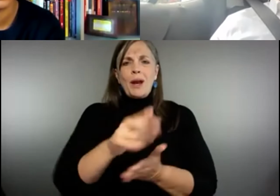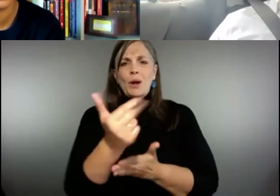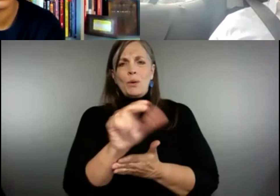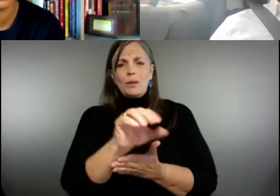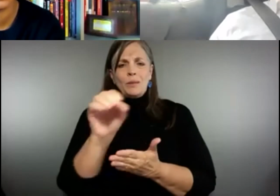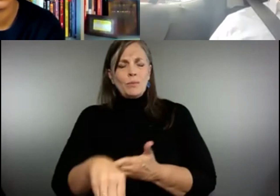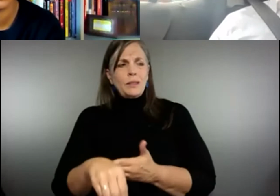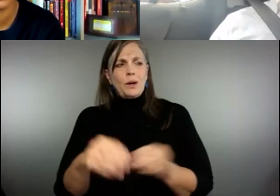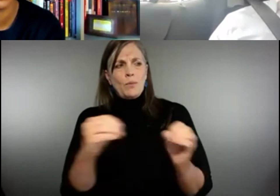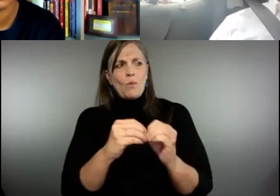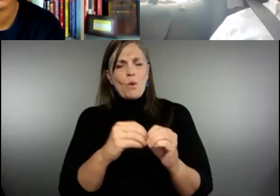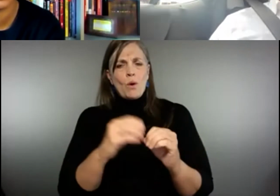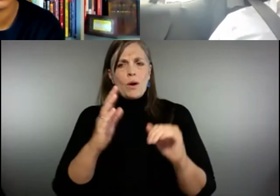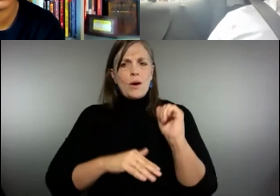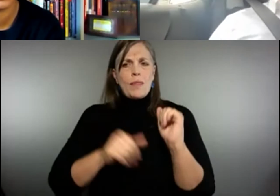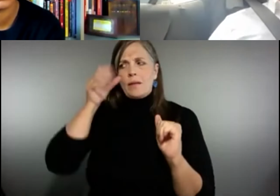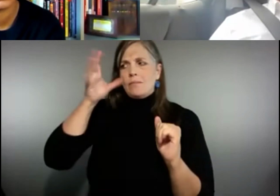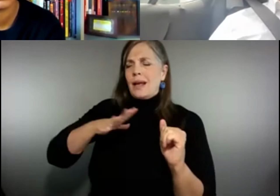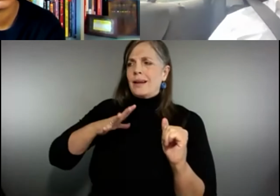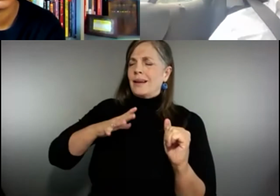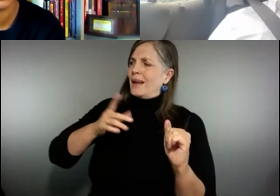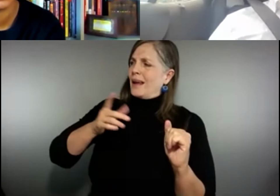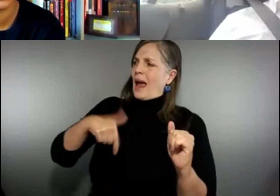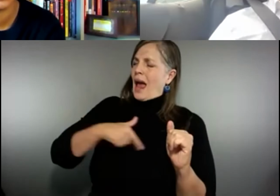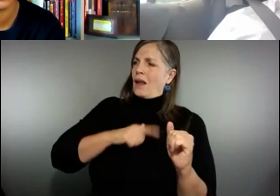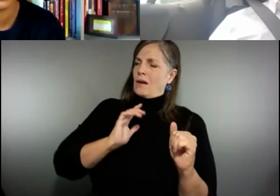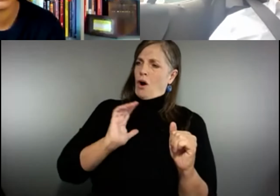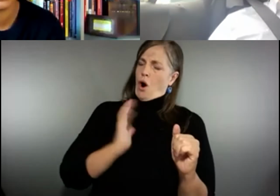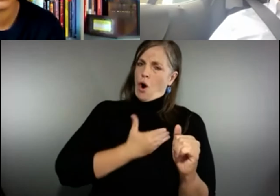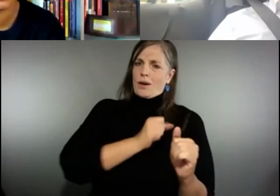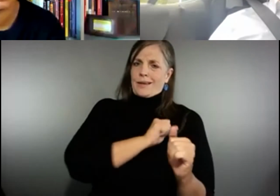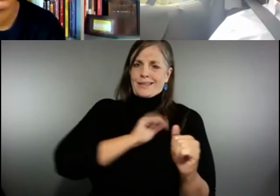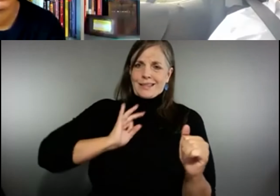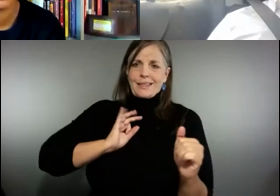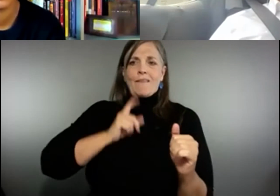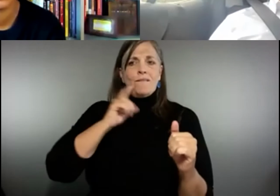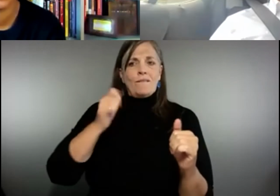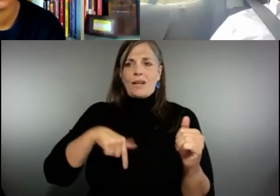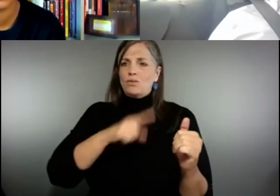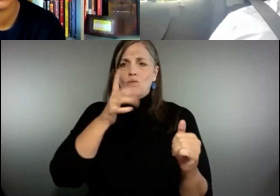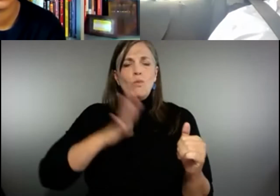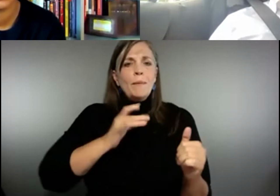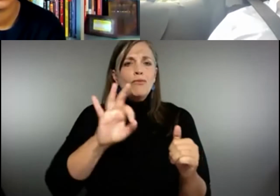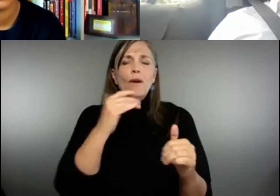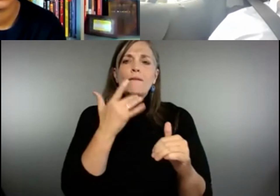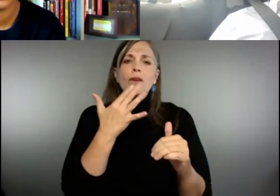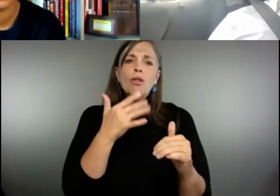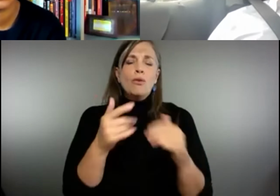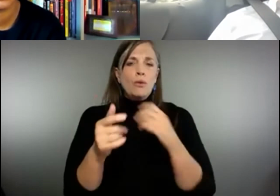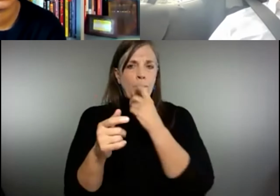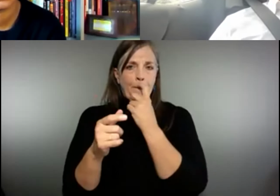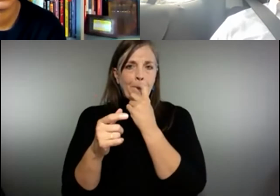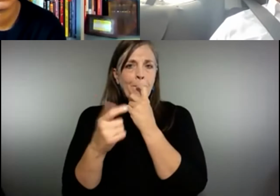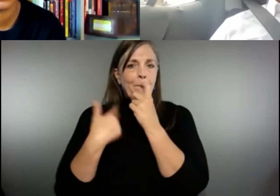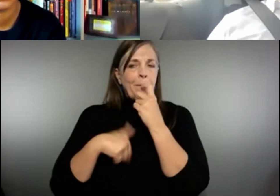overwhelmingly of women of color and we need to do a real-time analysis across the board to make